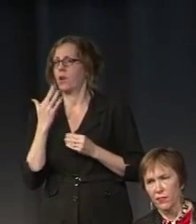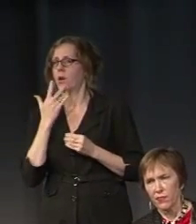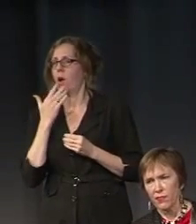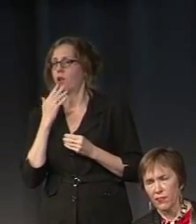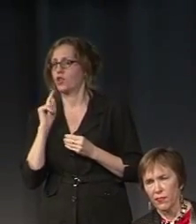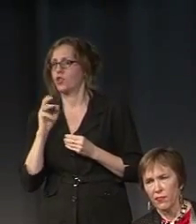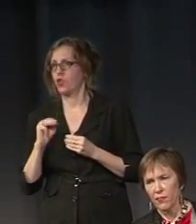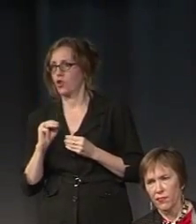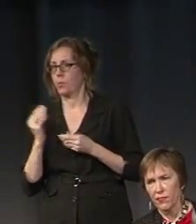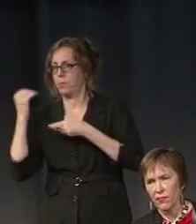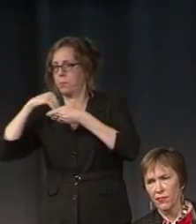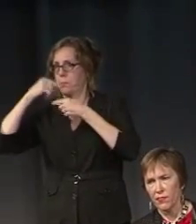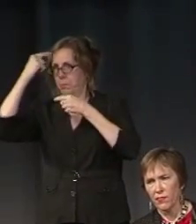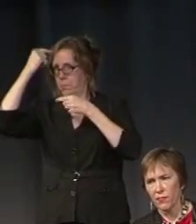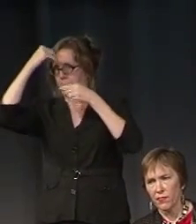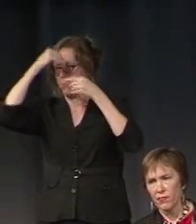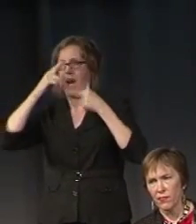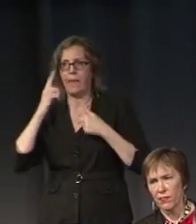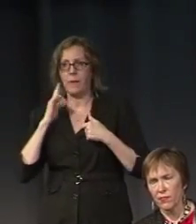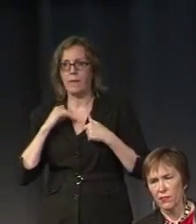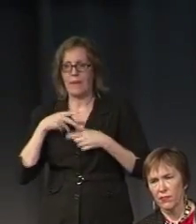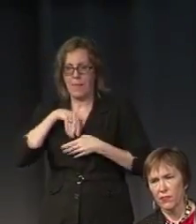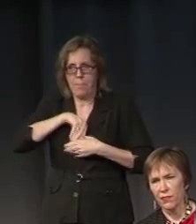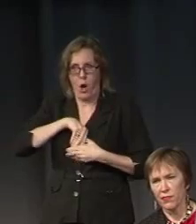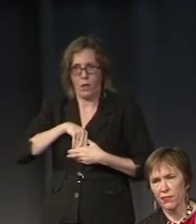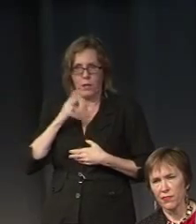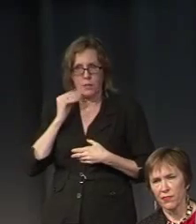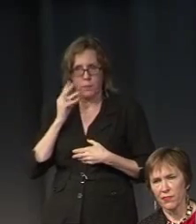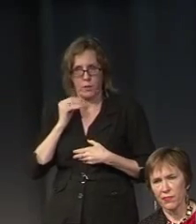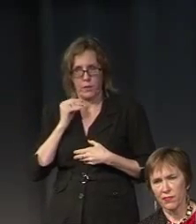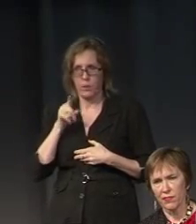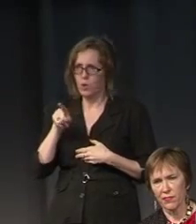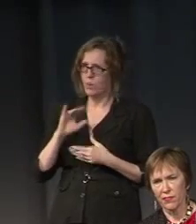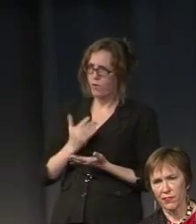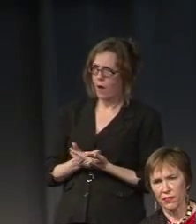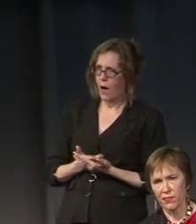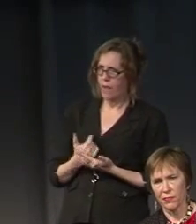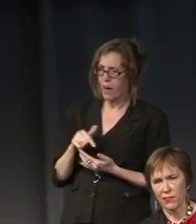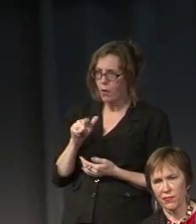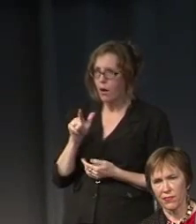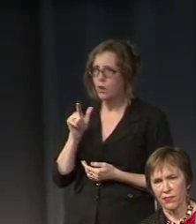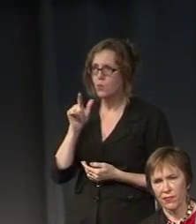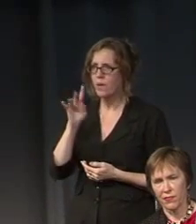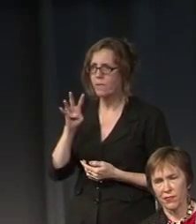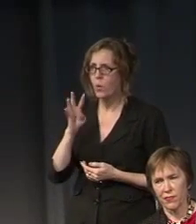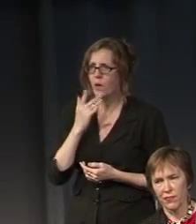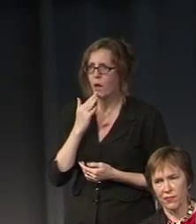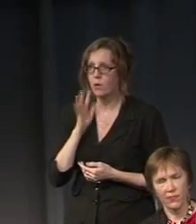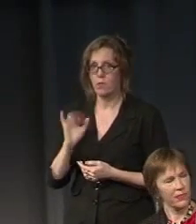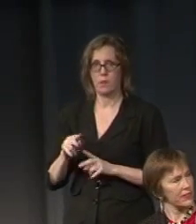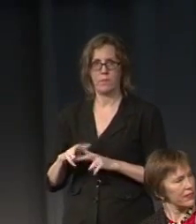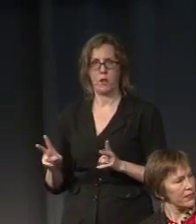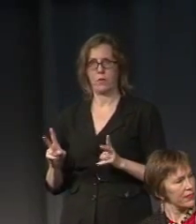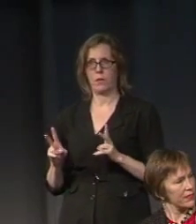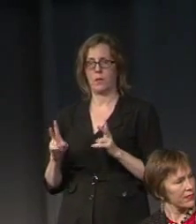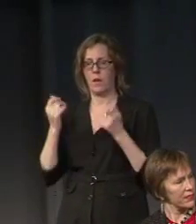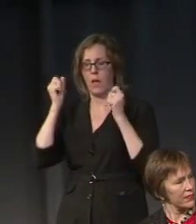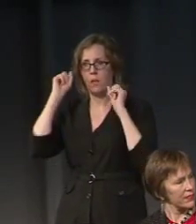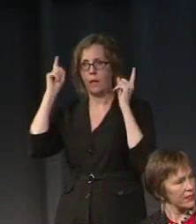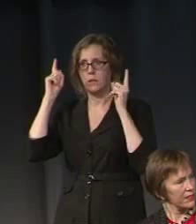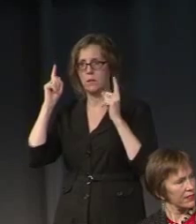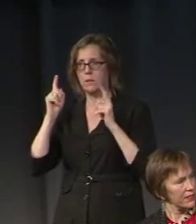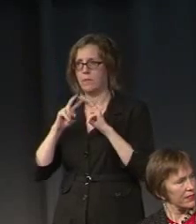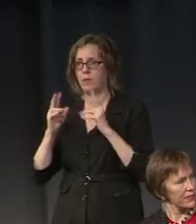in a very concrete way. So that you've arrived at 24, I think it's fairly enlightened and advanced. I would say most